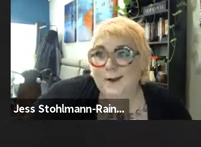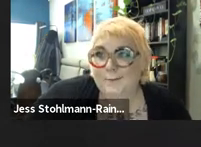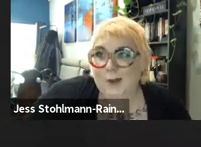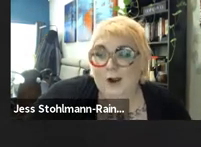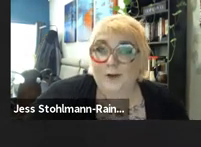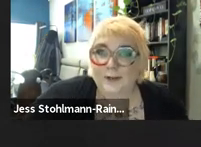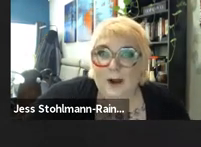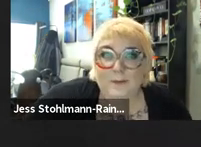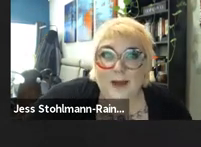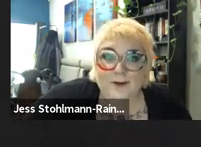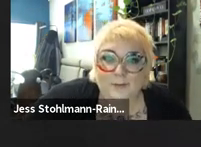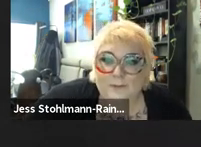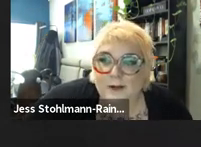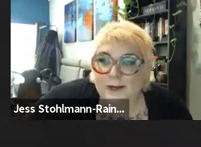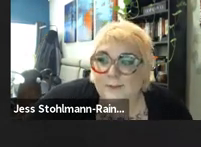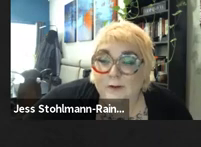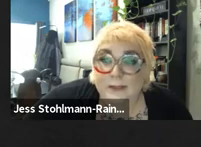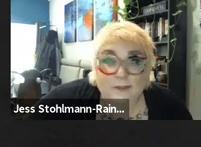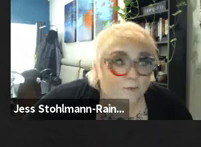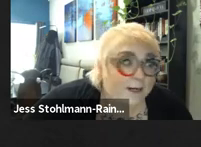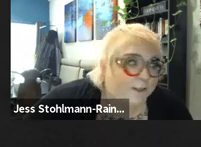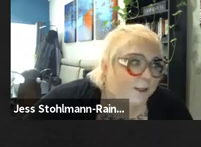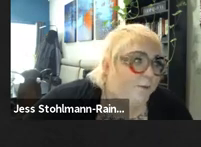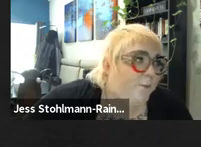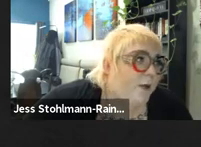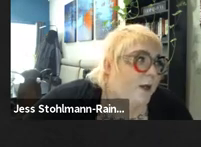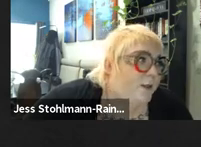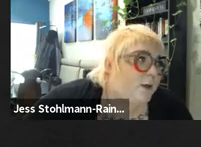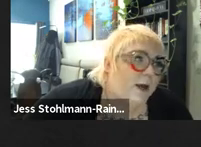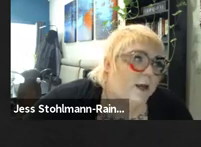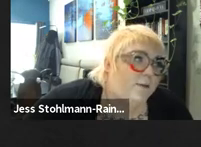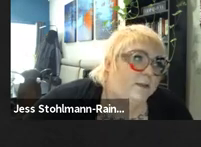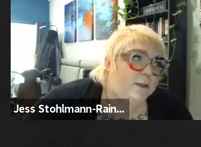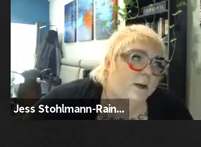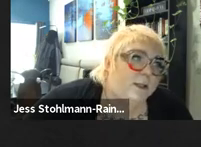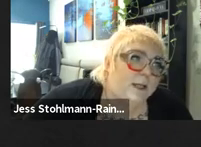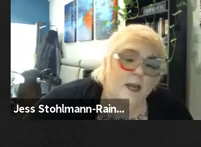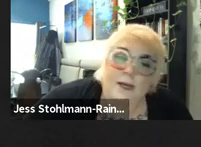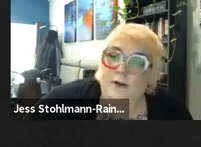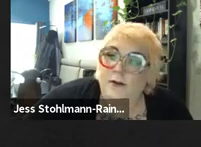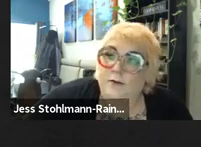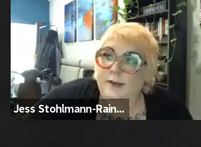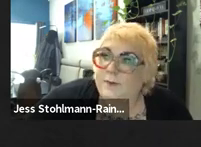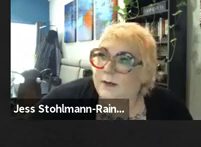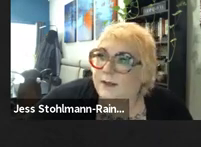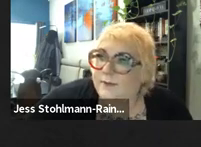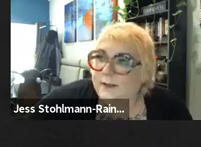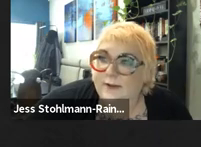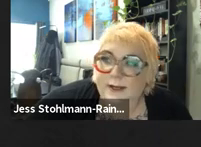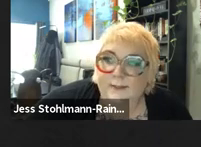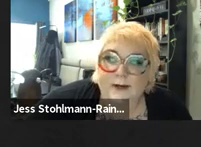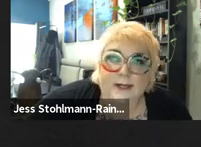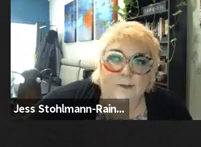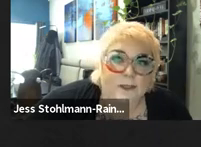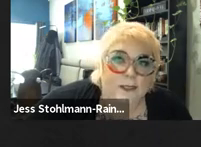are often problematic for people and expose them to risk so any of these responses can include people with lived